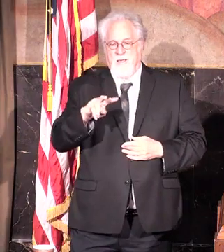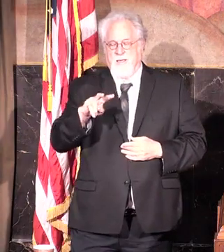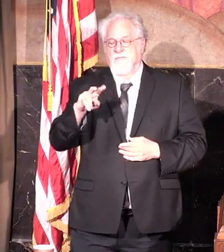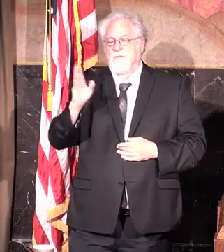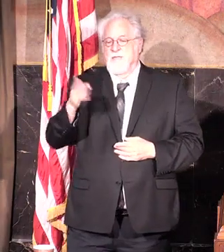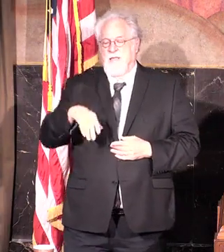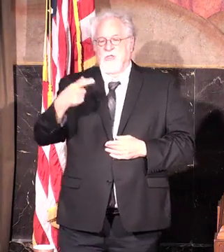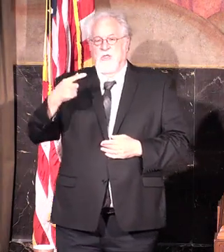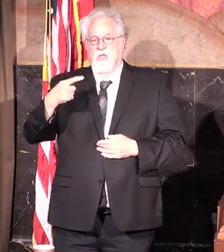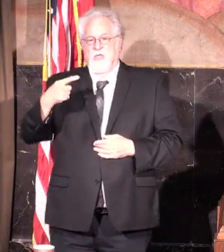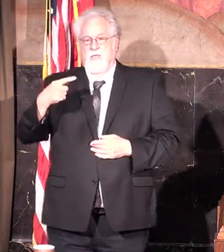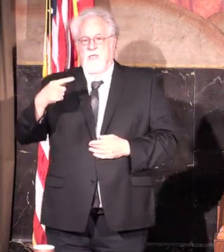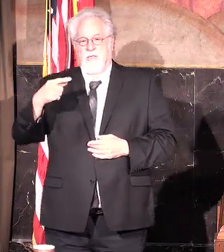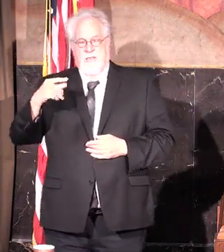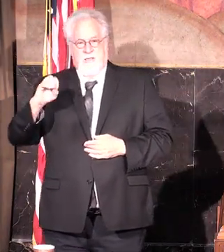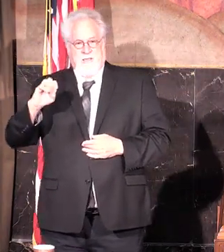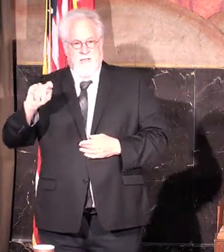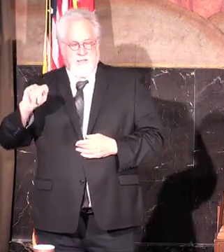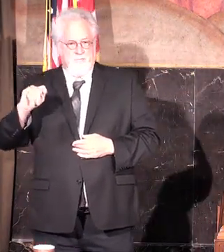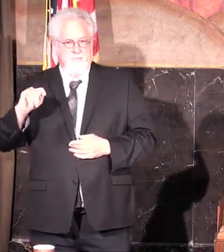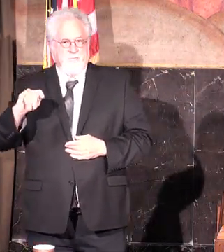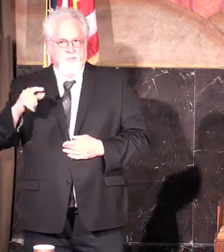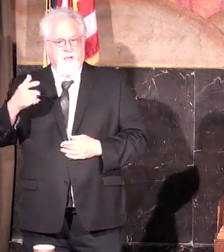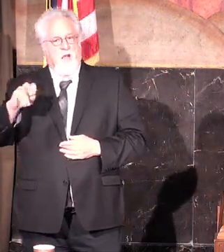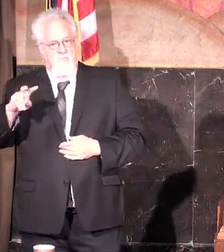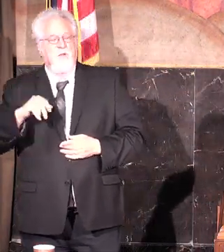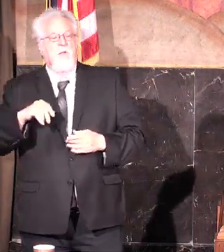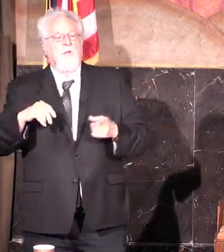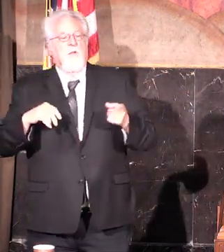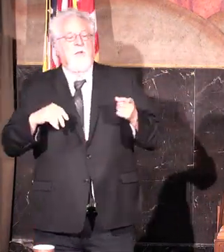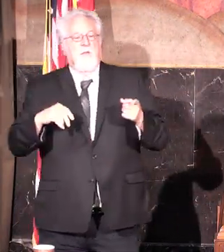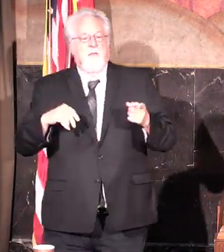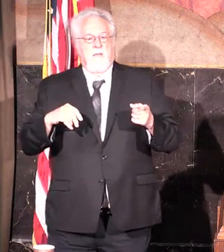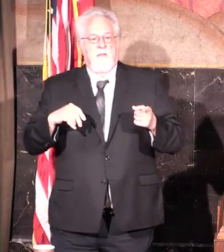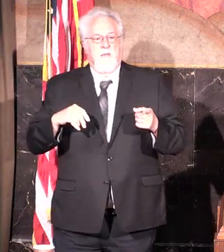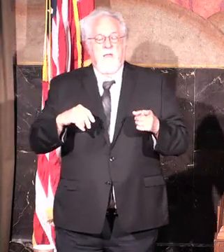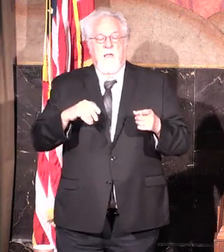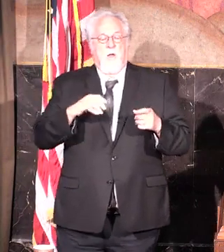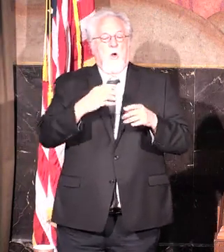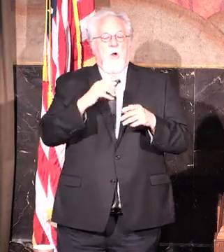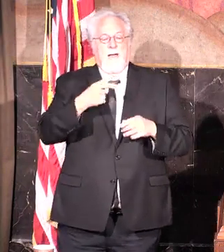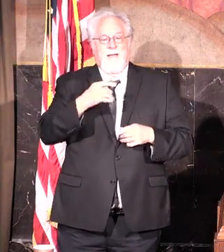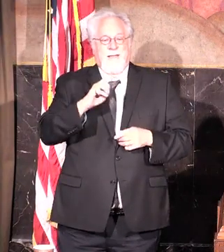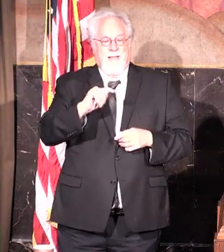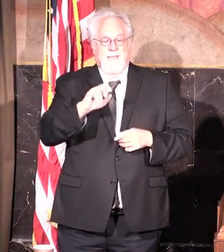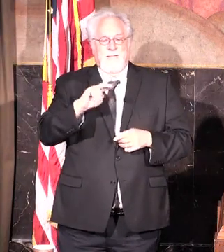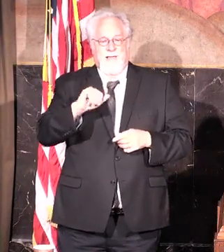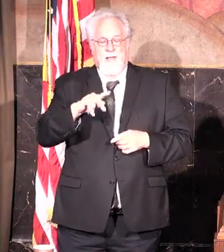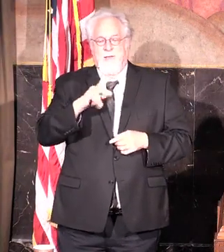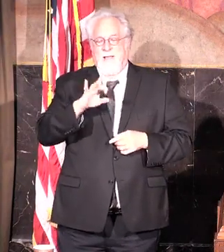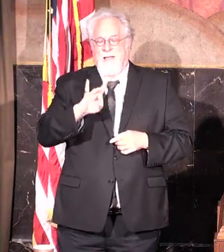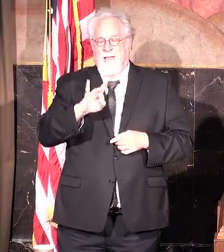dcfs.la.gov/getsnap, or you can text GetSNAP, that's GetSNAP with no spaces, to